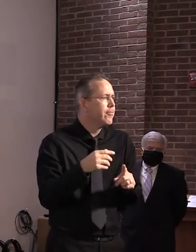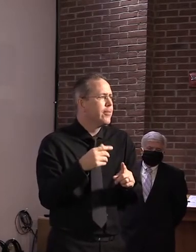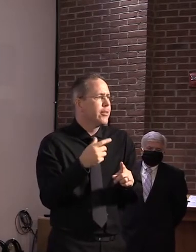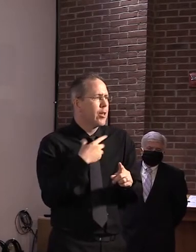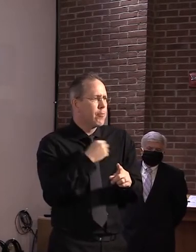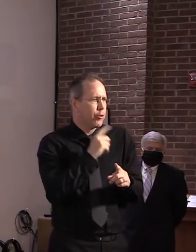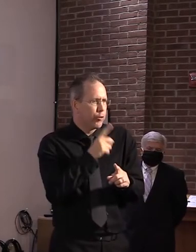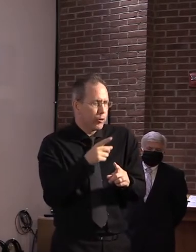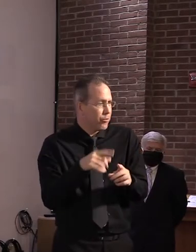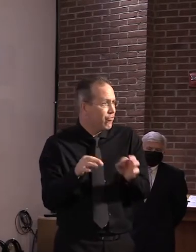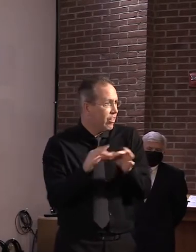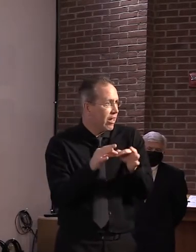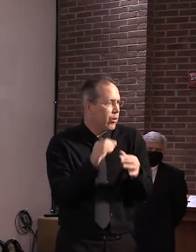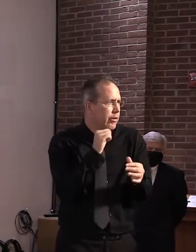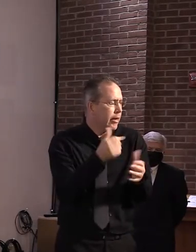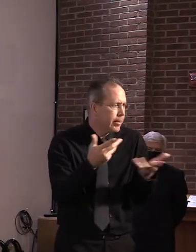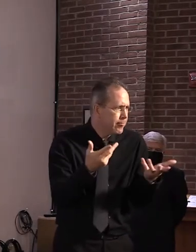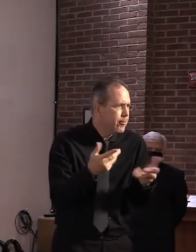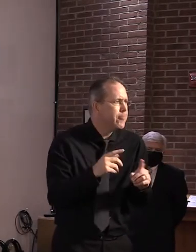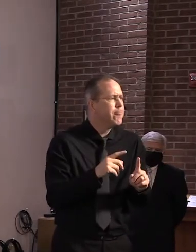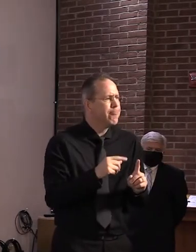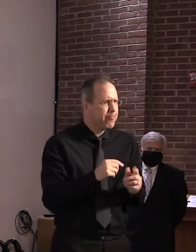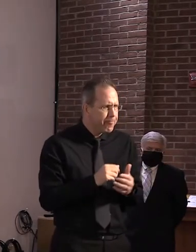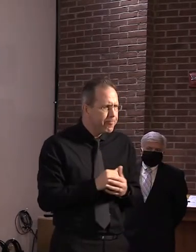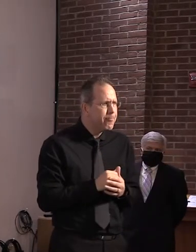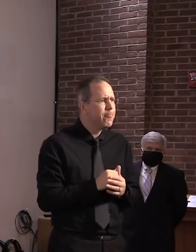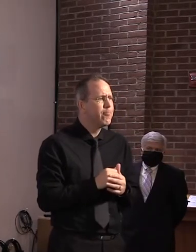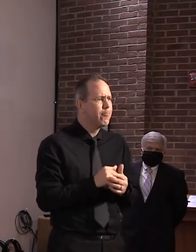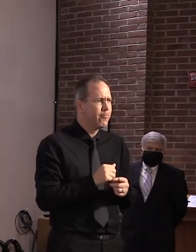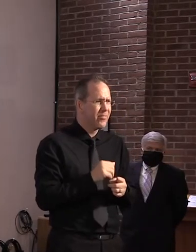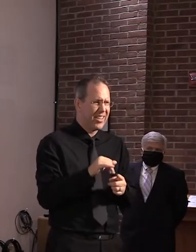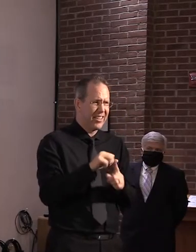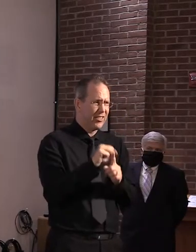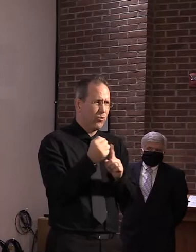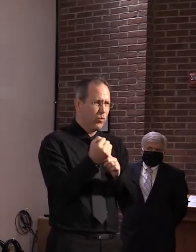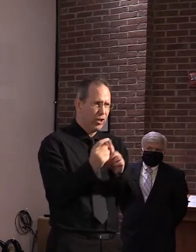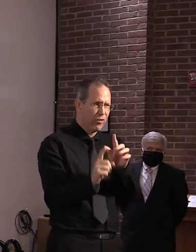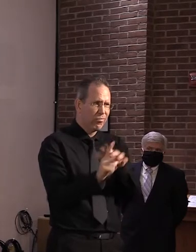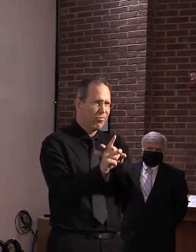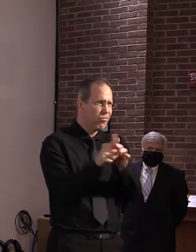that be forwarded to your office from the state police?